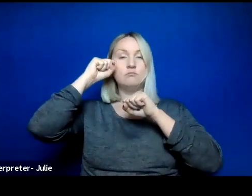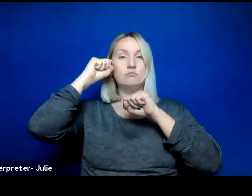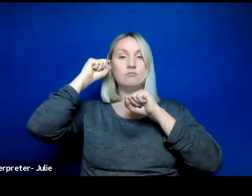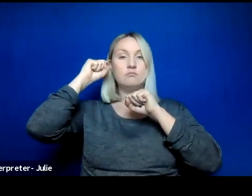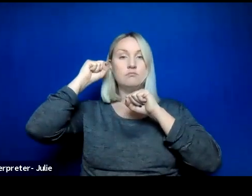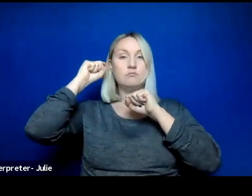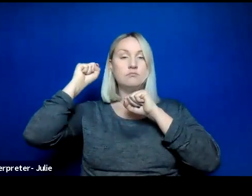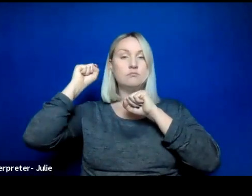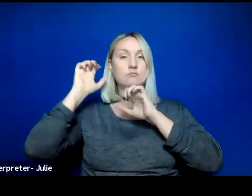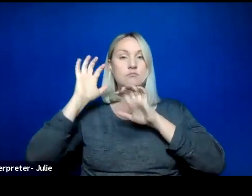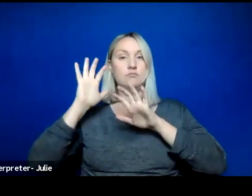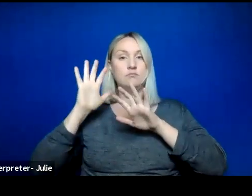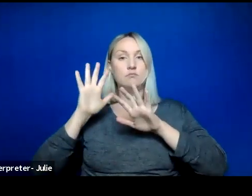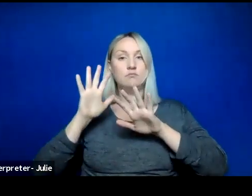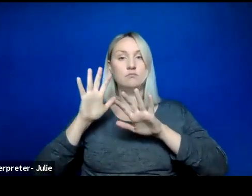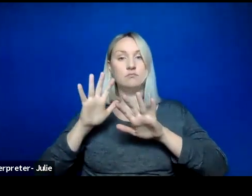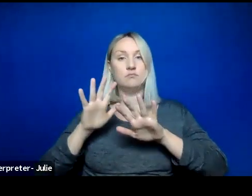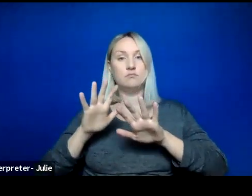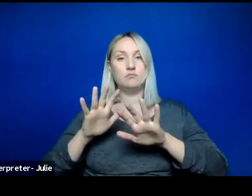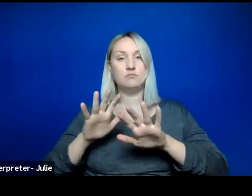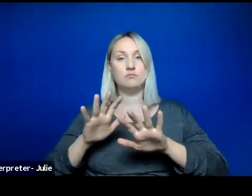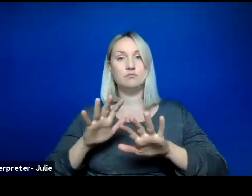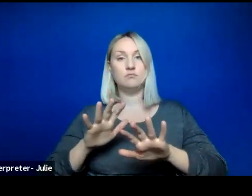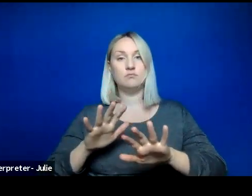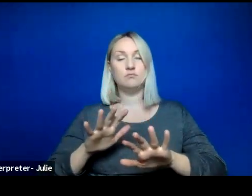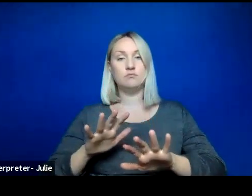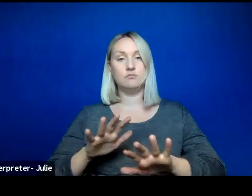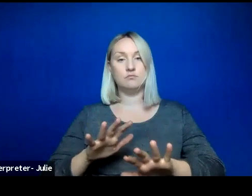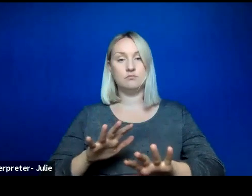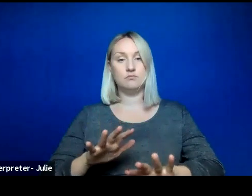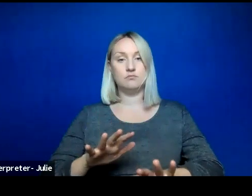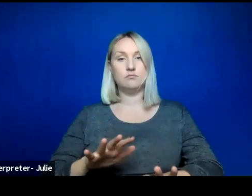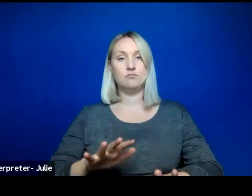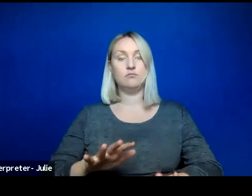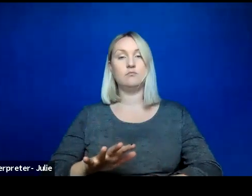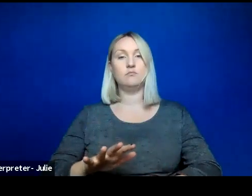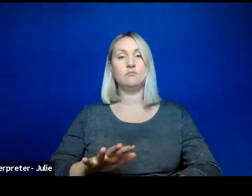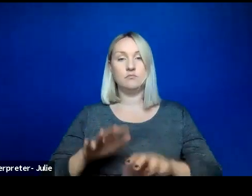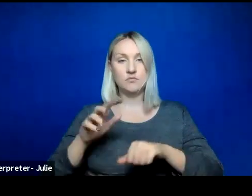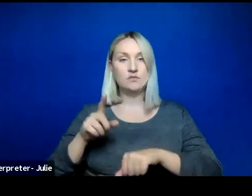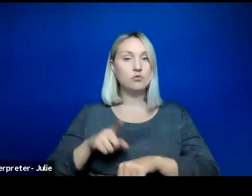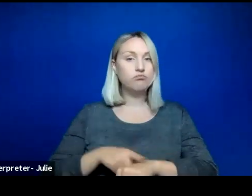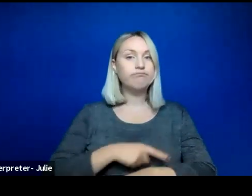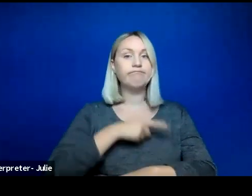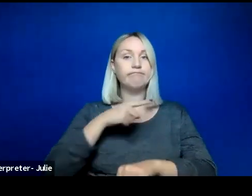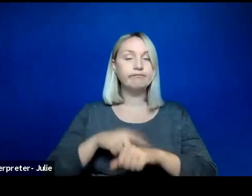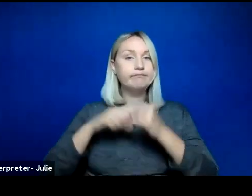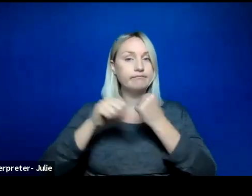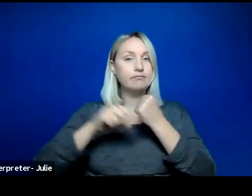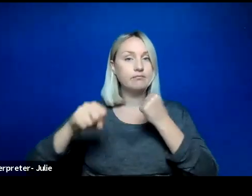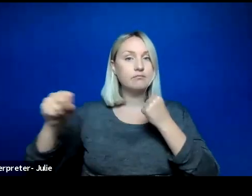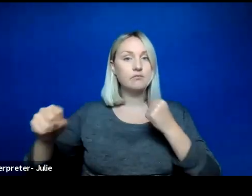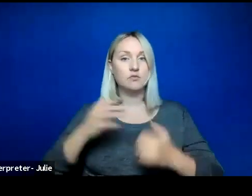one a little bit longer to stretch, lengthen the breath,